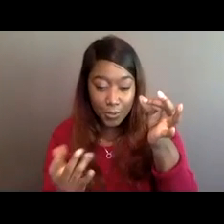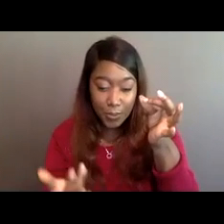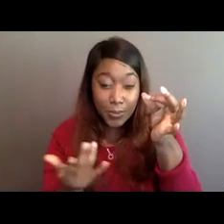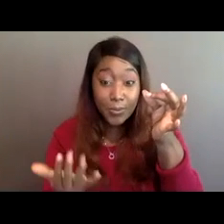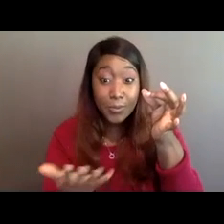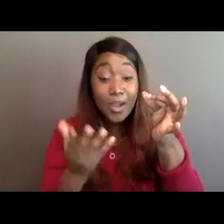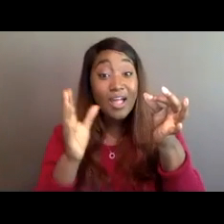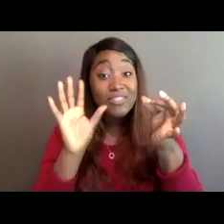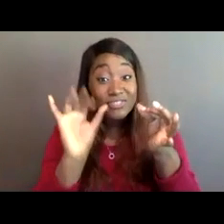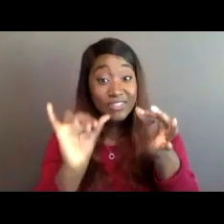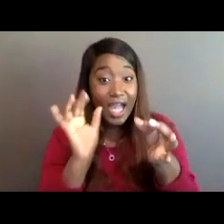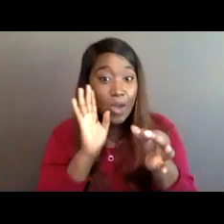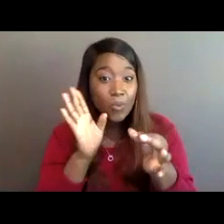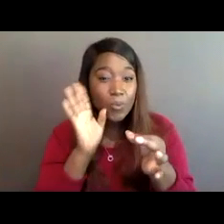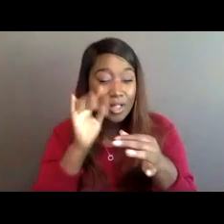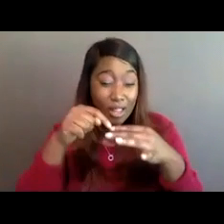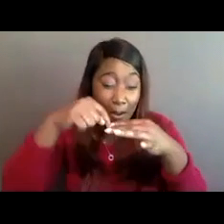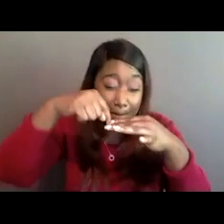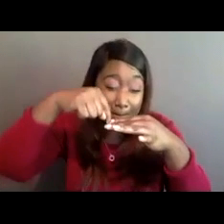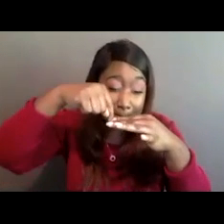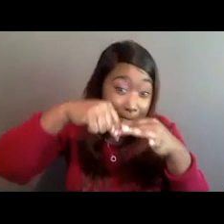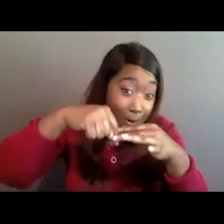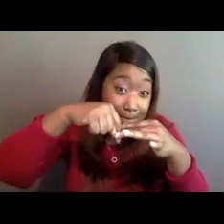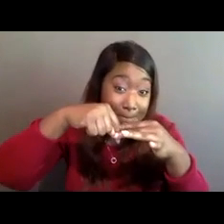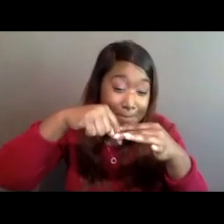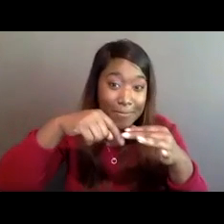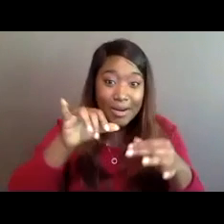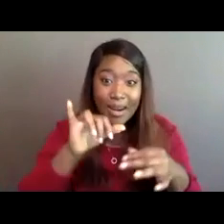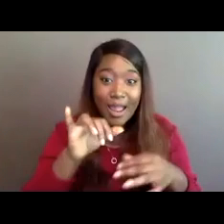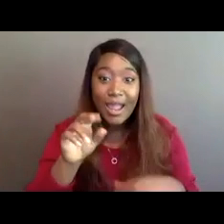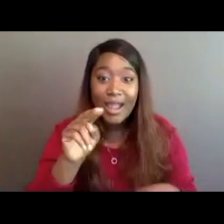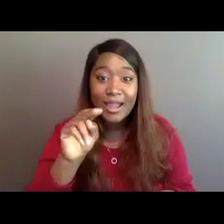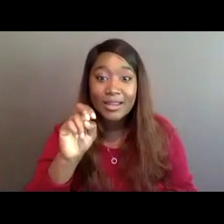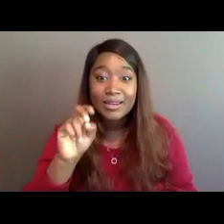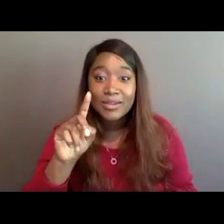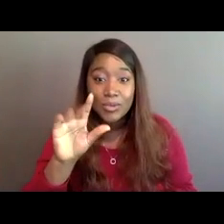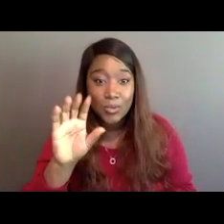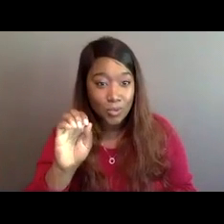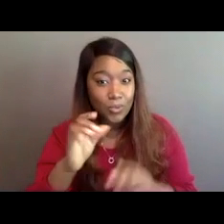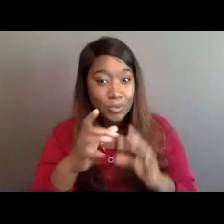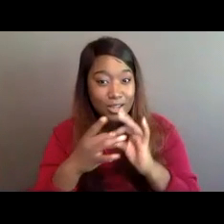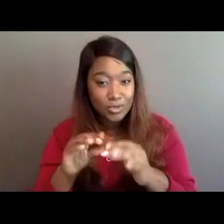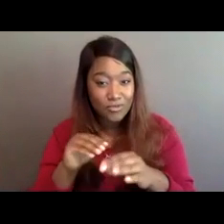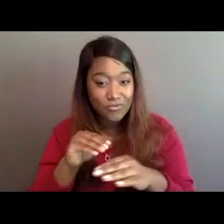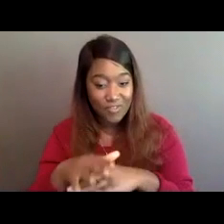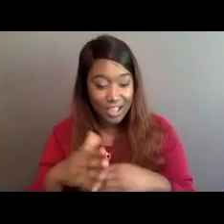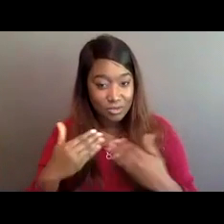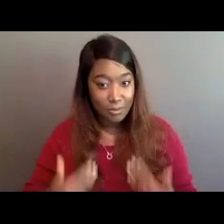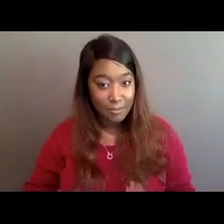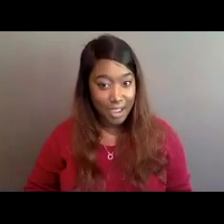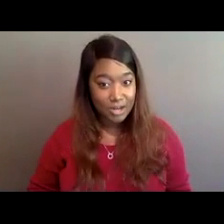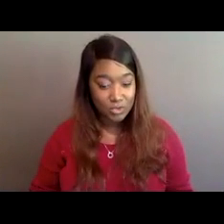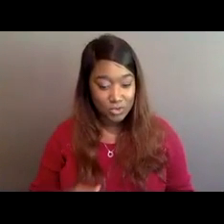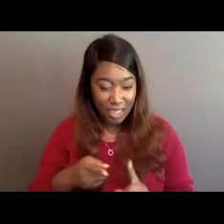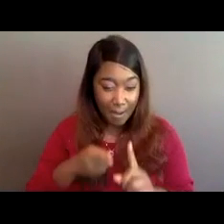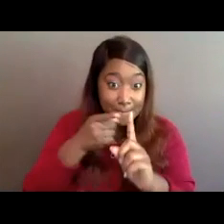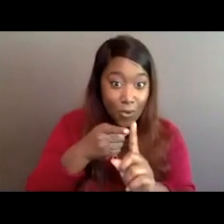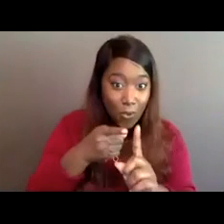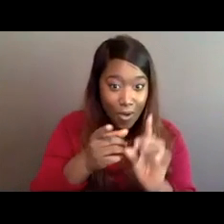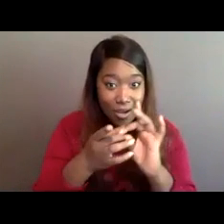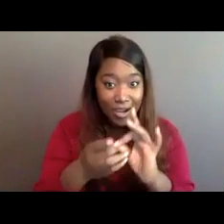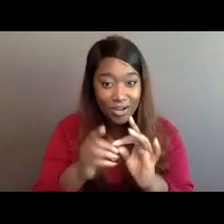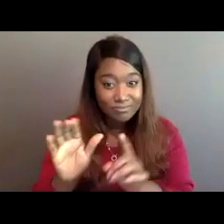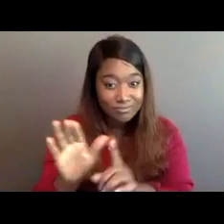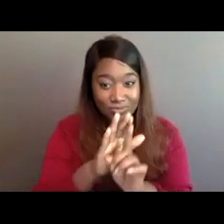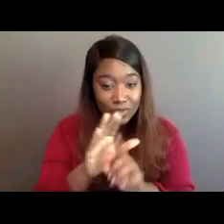fact like a needle in terms of its effect to the body, to that point on the channel, right? So moxibustion